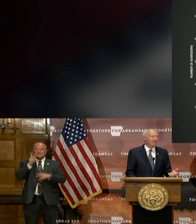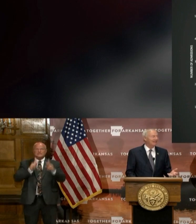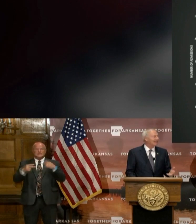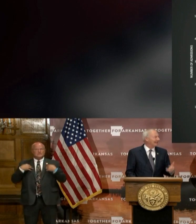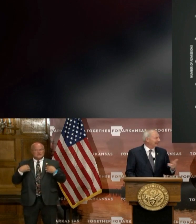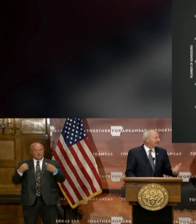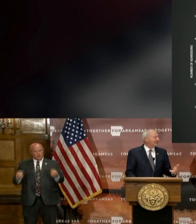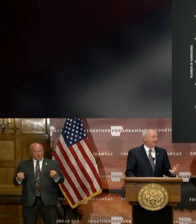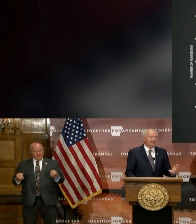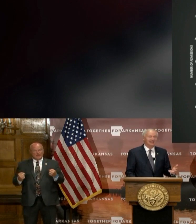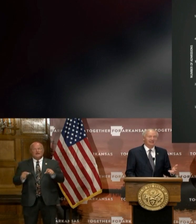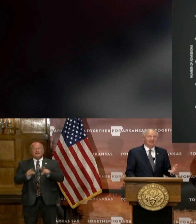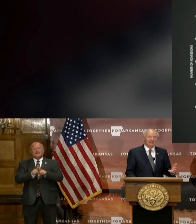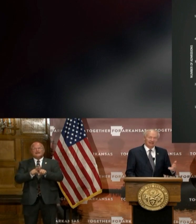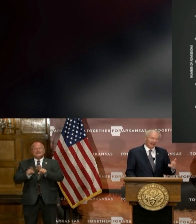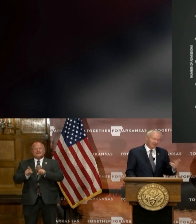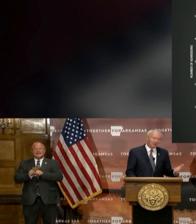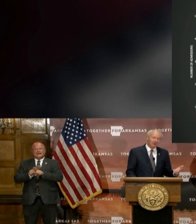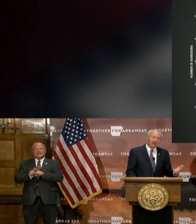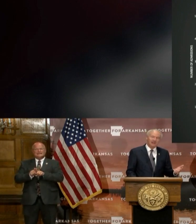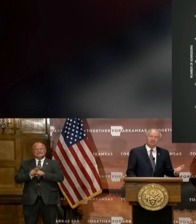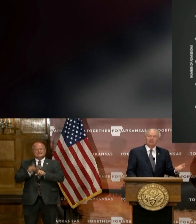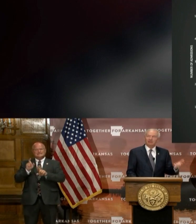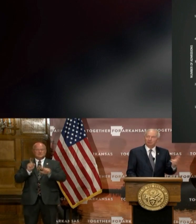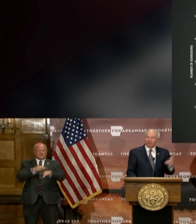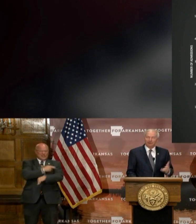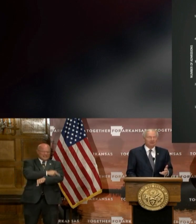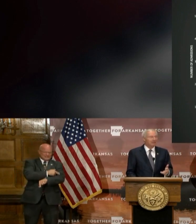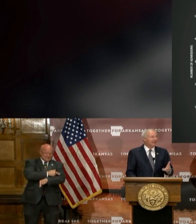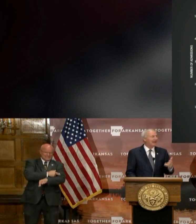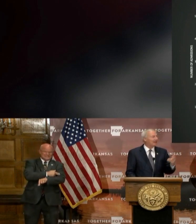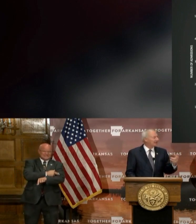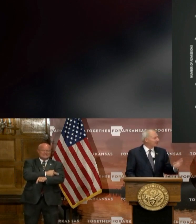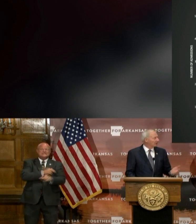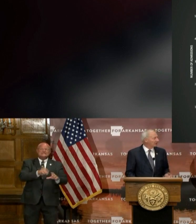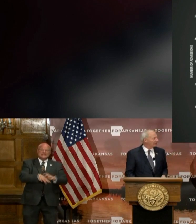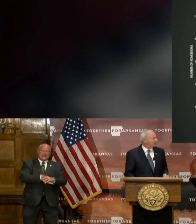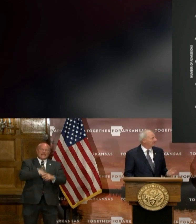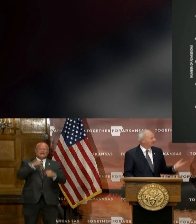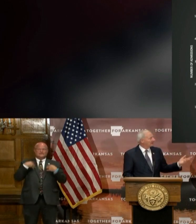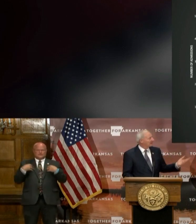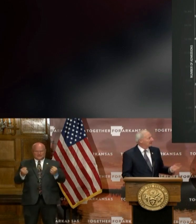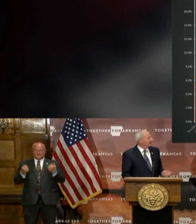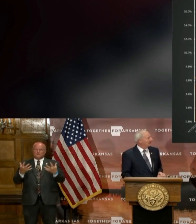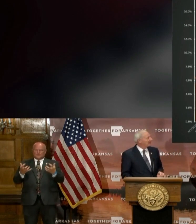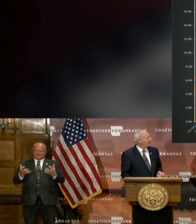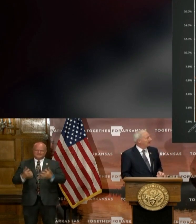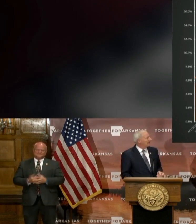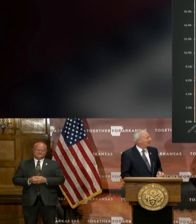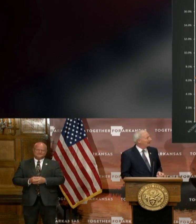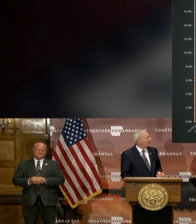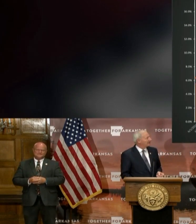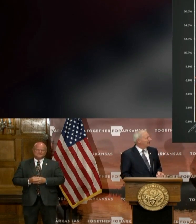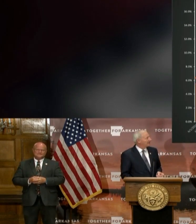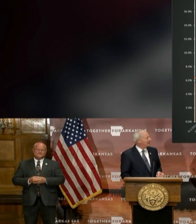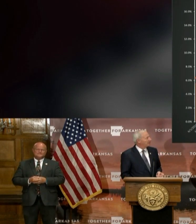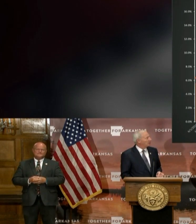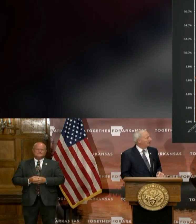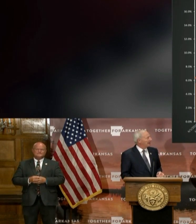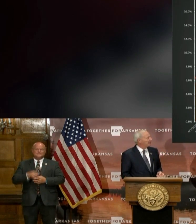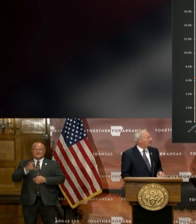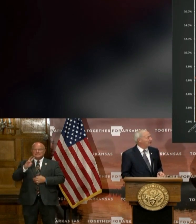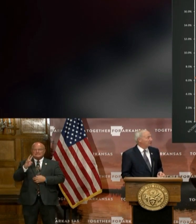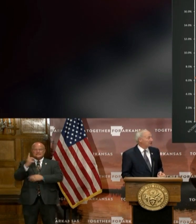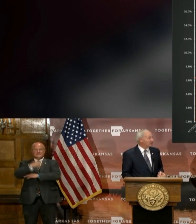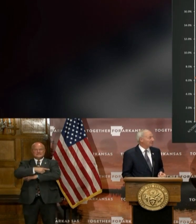well as they have to go in the hospital. We want them to get out and recover. The 7-day